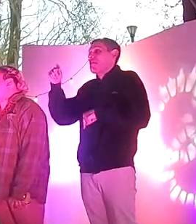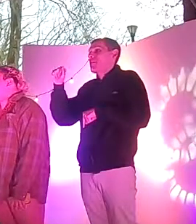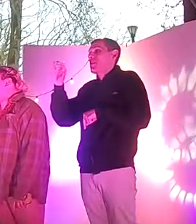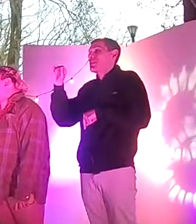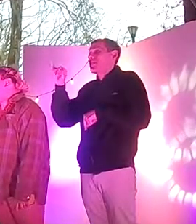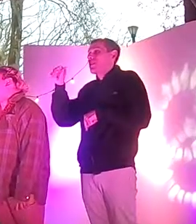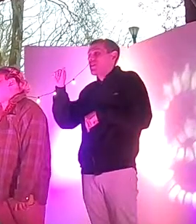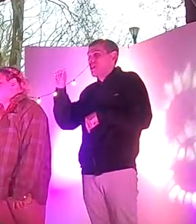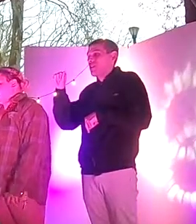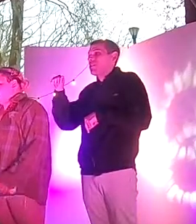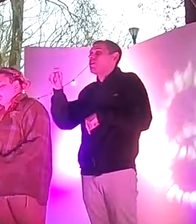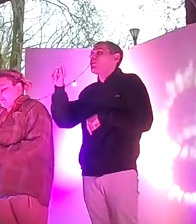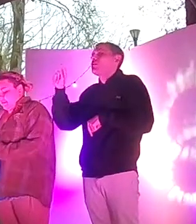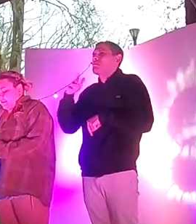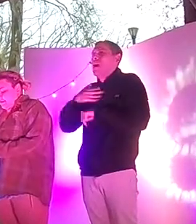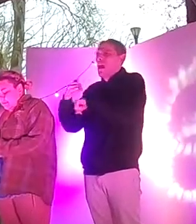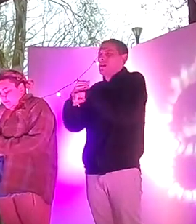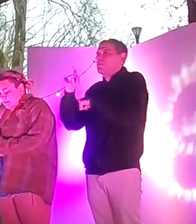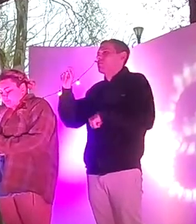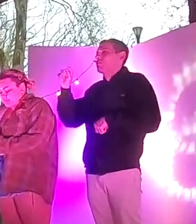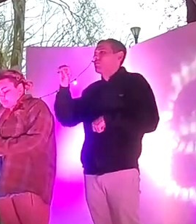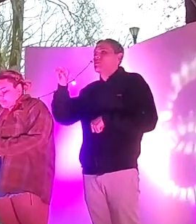the island of Tonga.